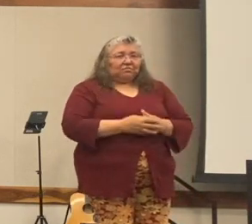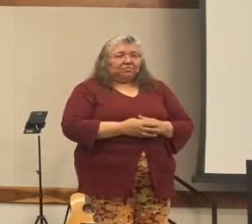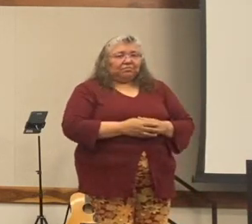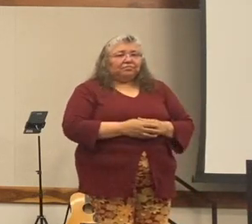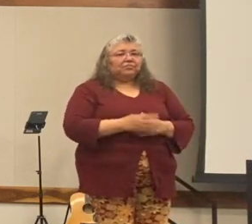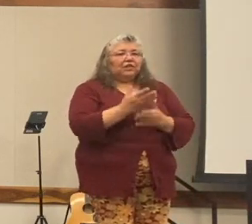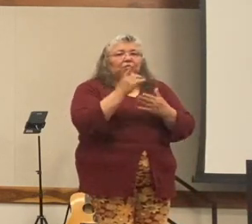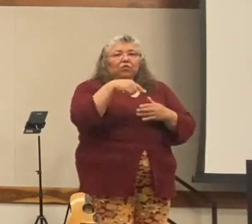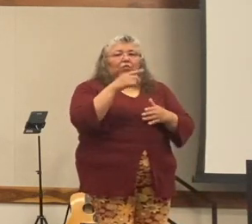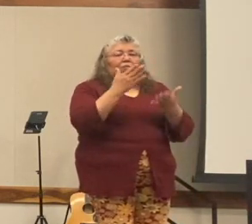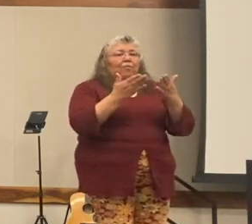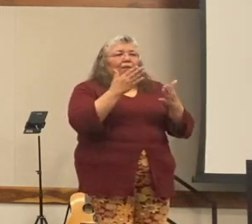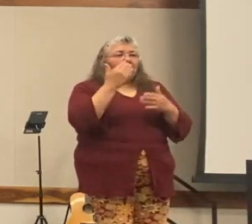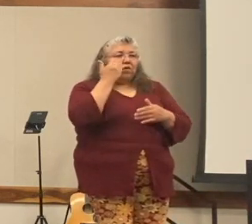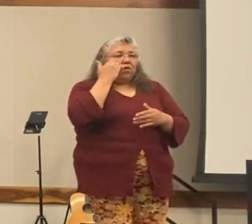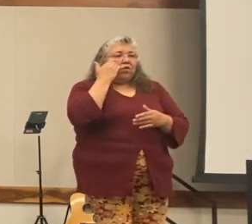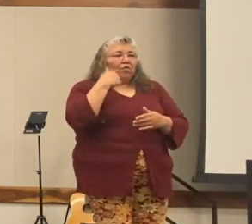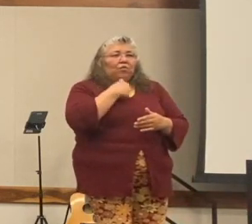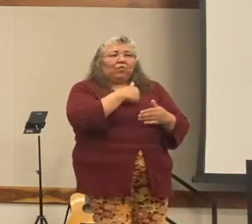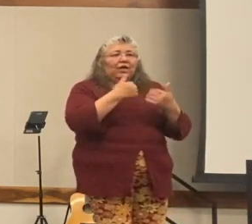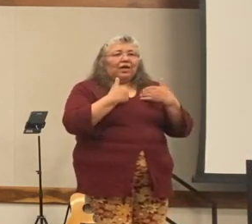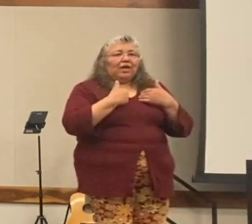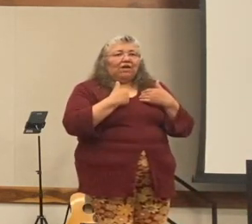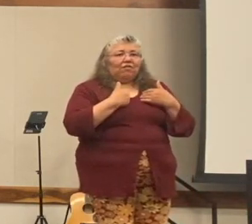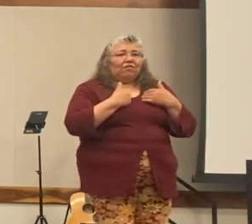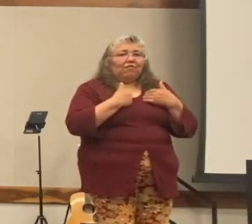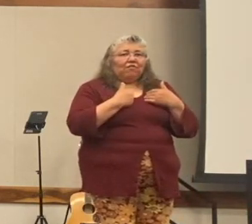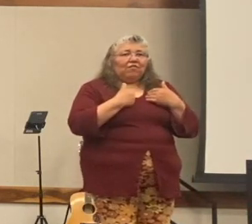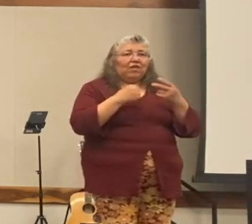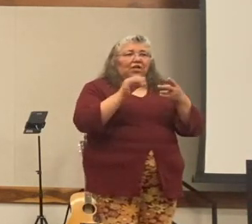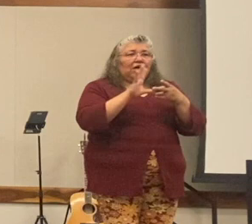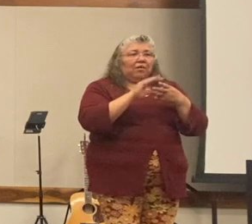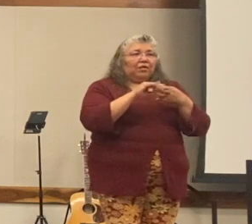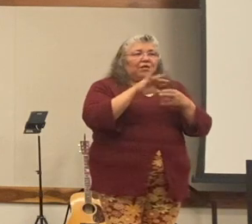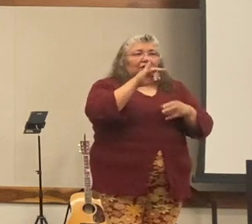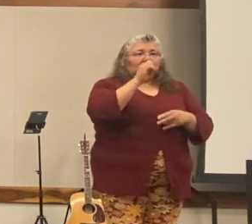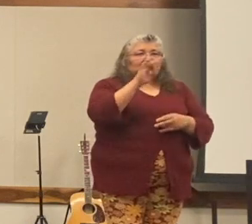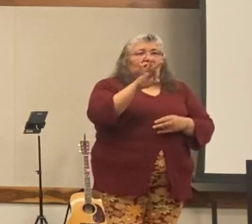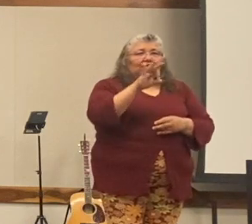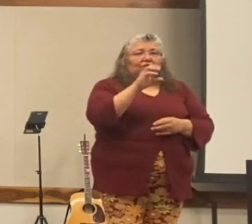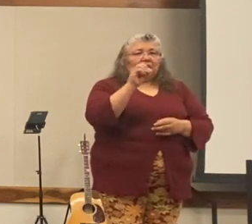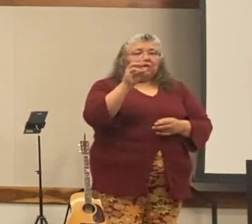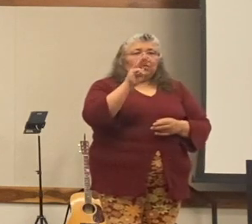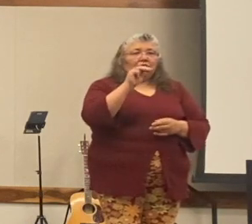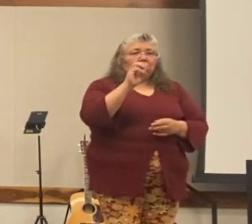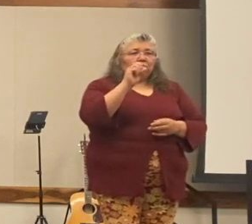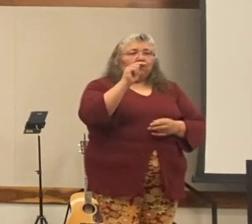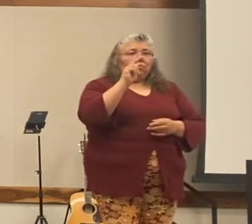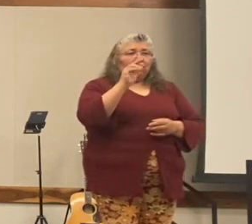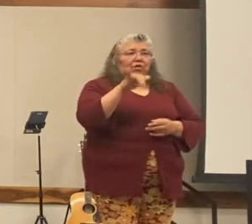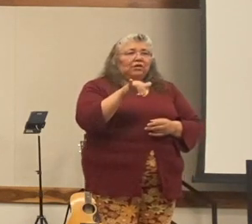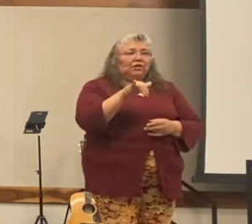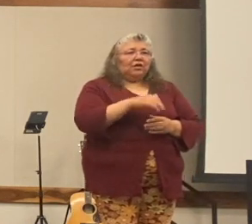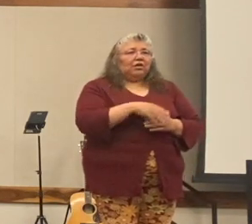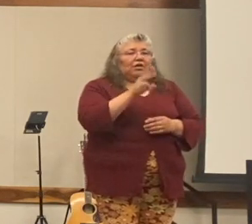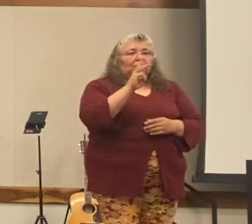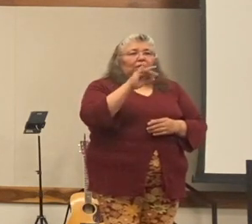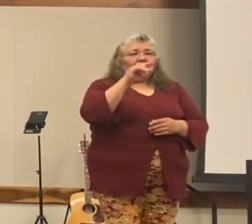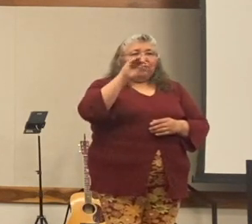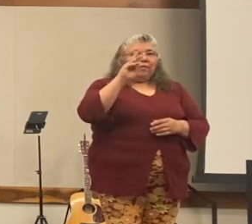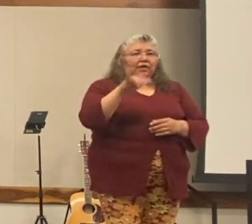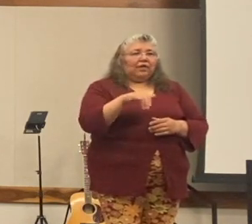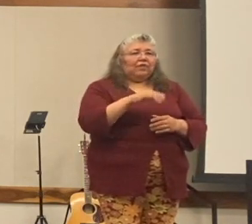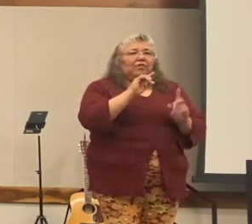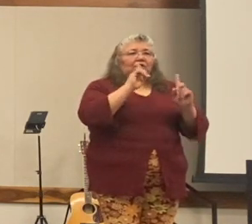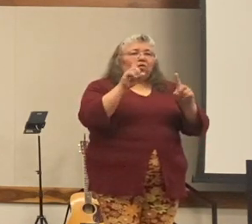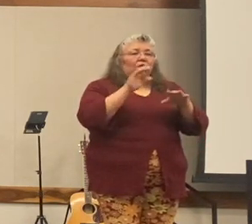Some of you may know that we have a couple, Jeff and Marnie Willoughby, who go out on the streets